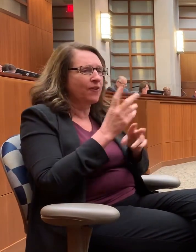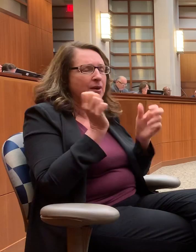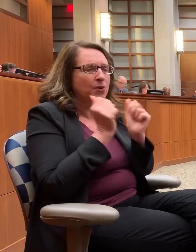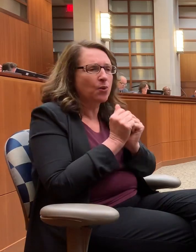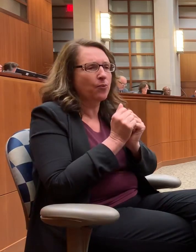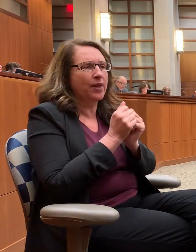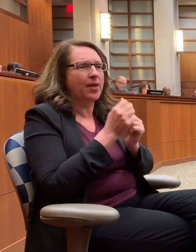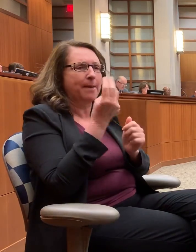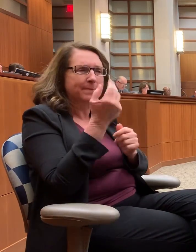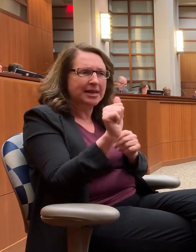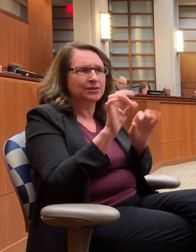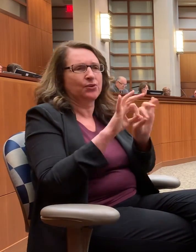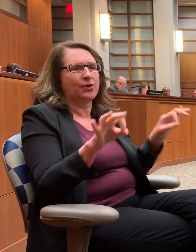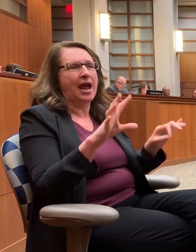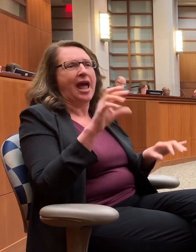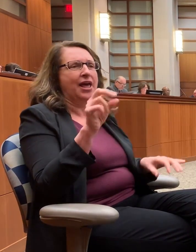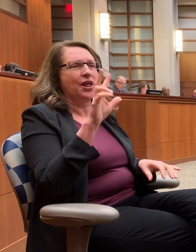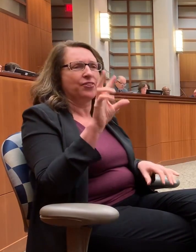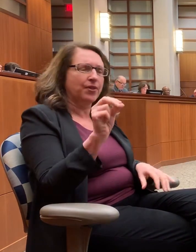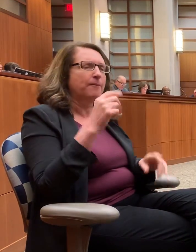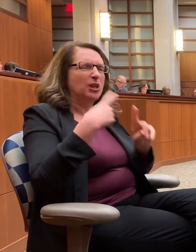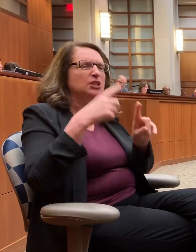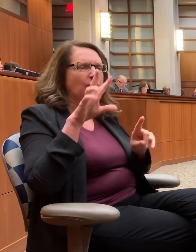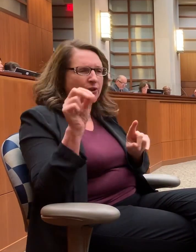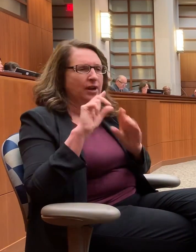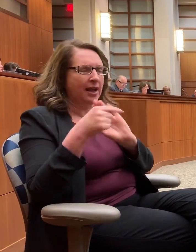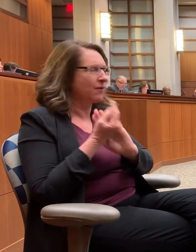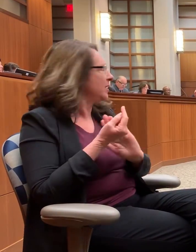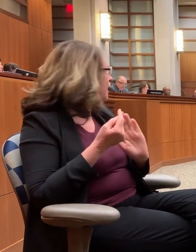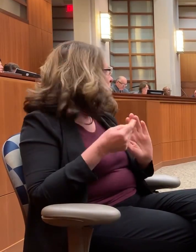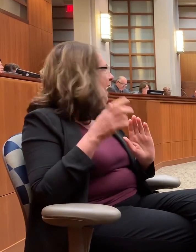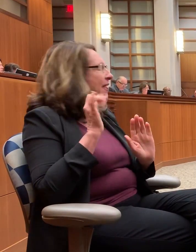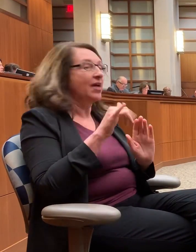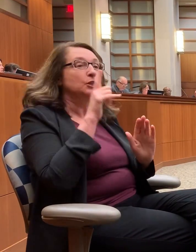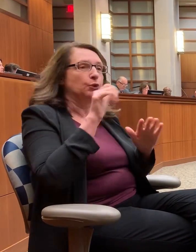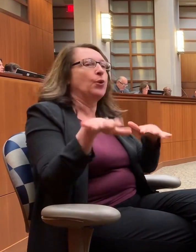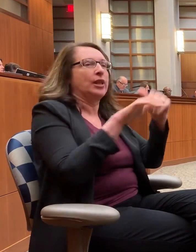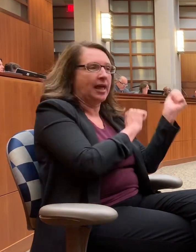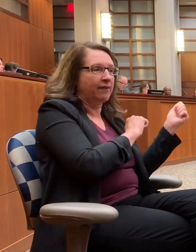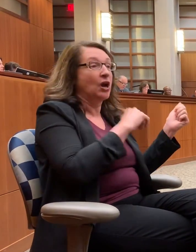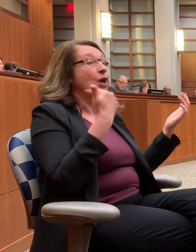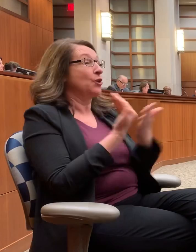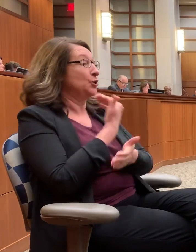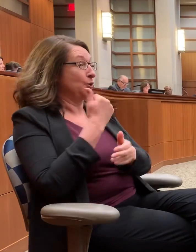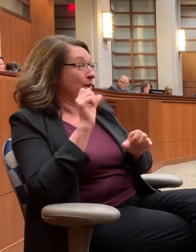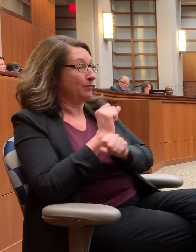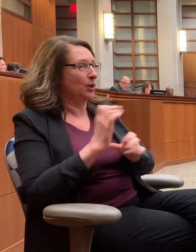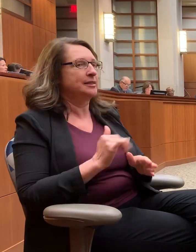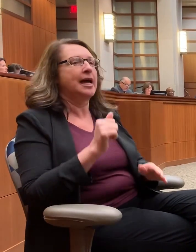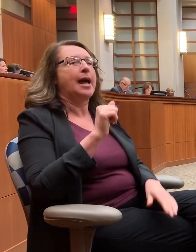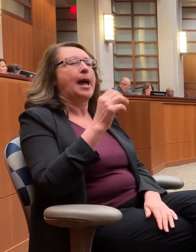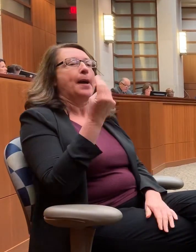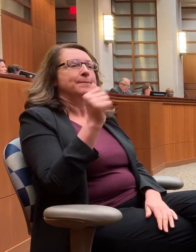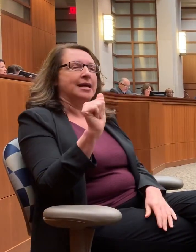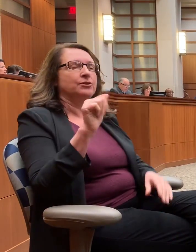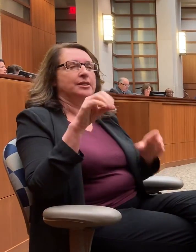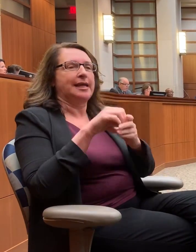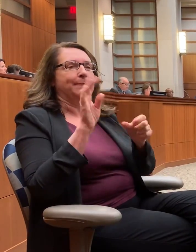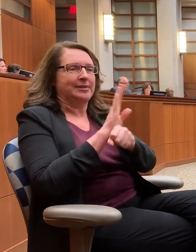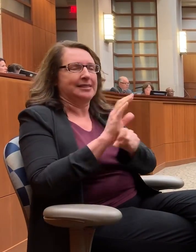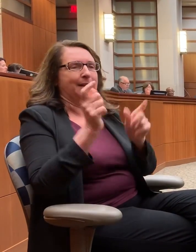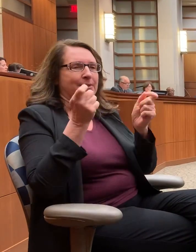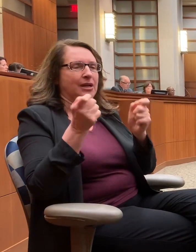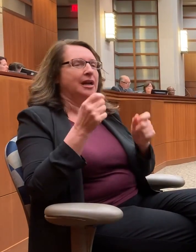a master's degree and 30 graduate hours. This is what the new employees had. Masters in business